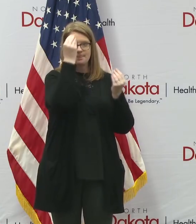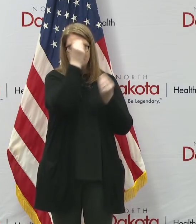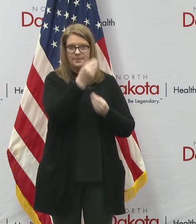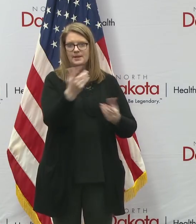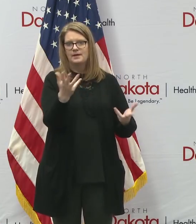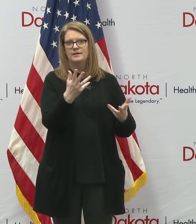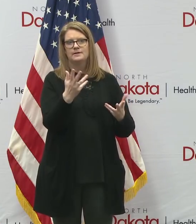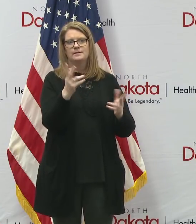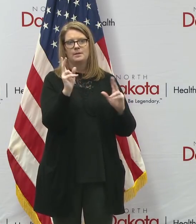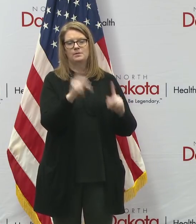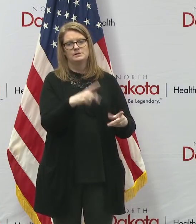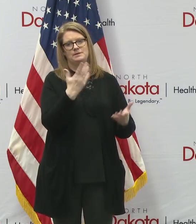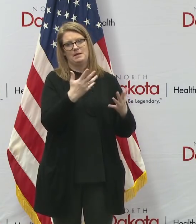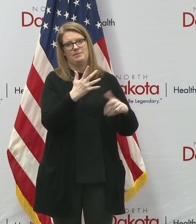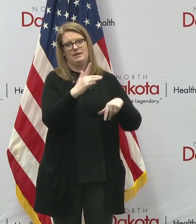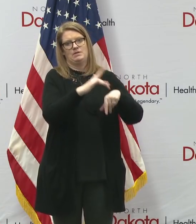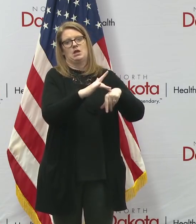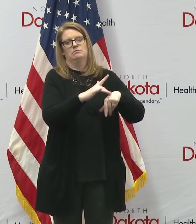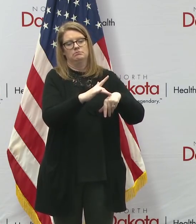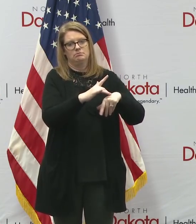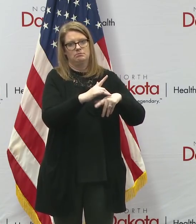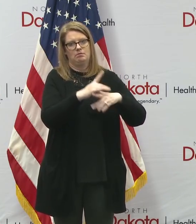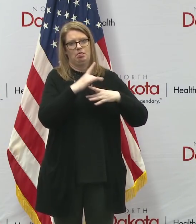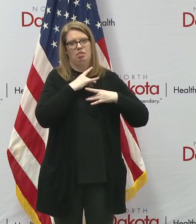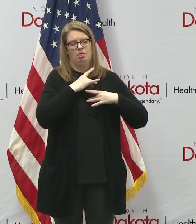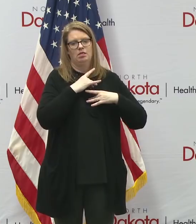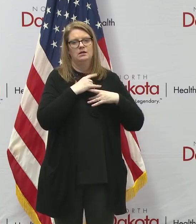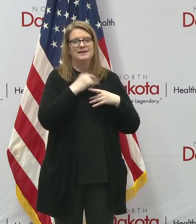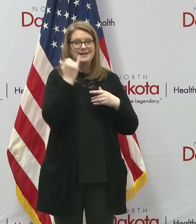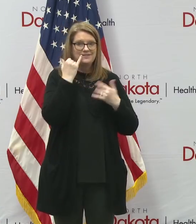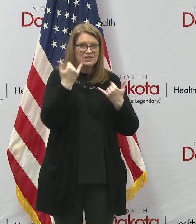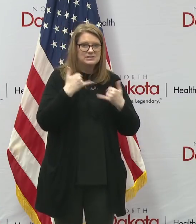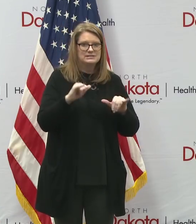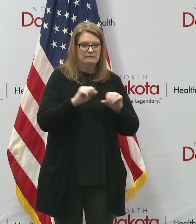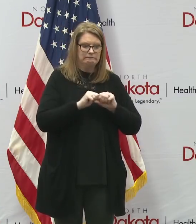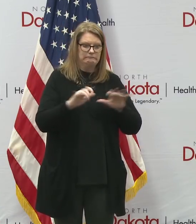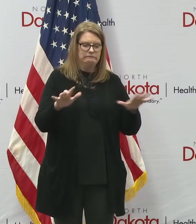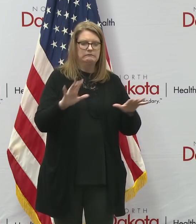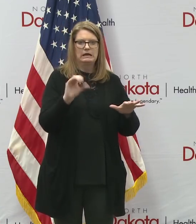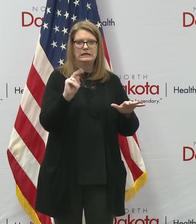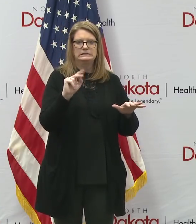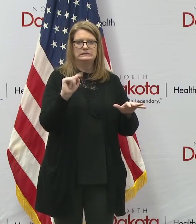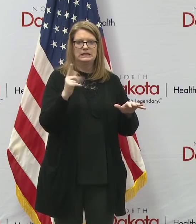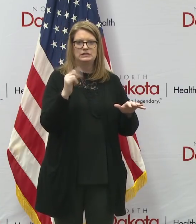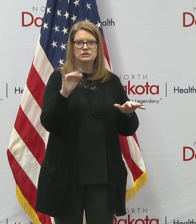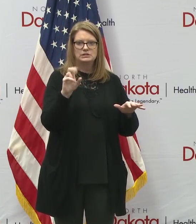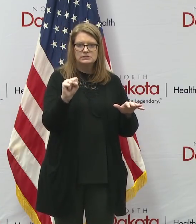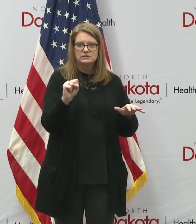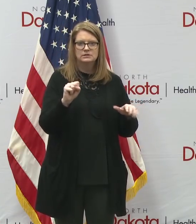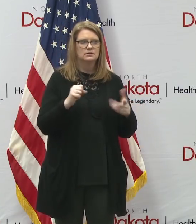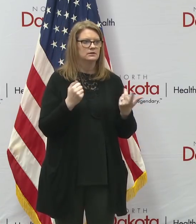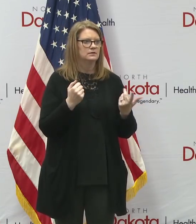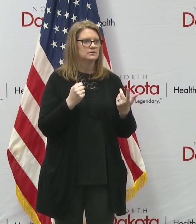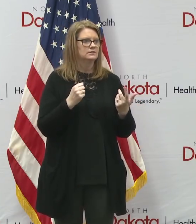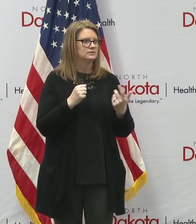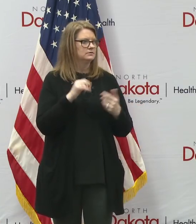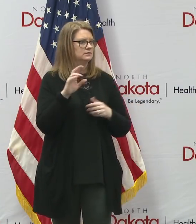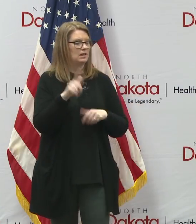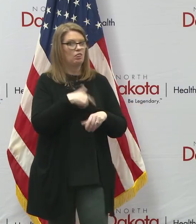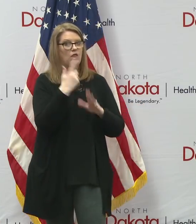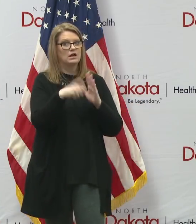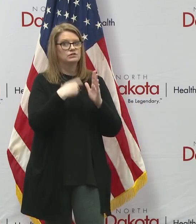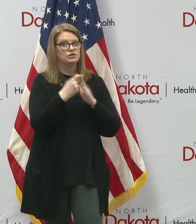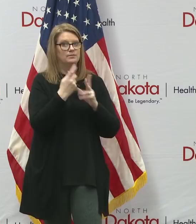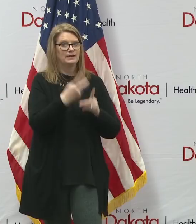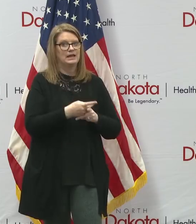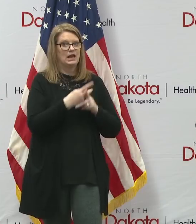may have contracted it and whether or not they're still contagious, because they're in North Dakota. Long-term care facilities